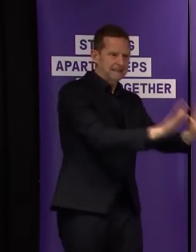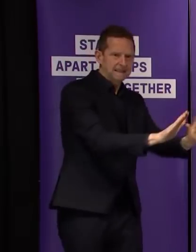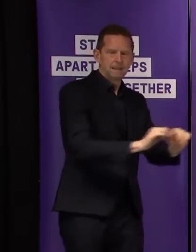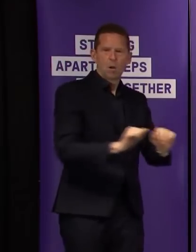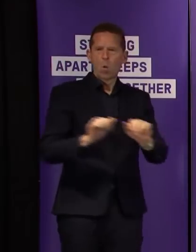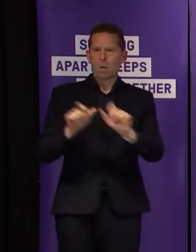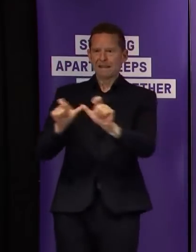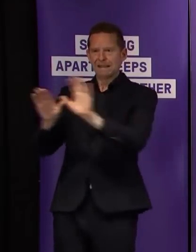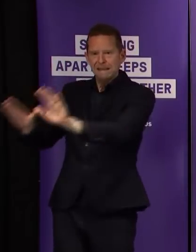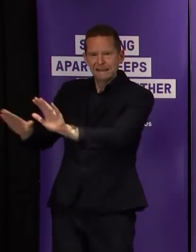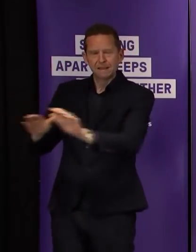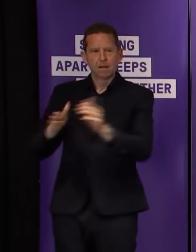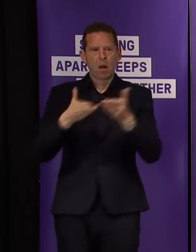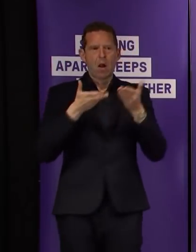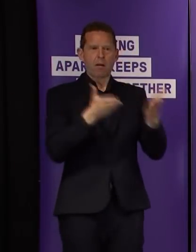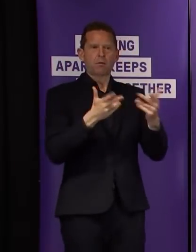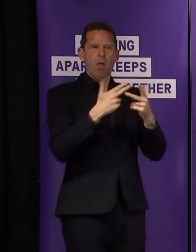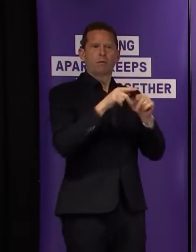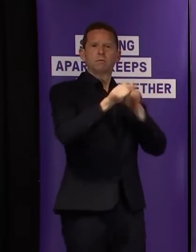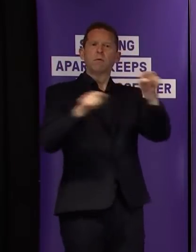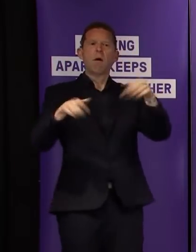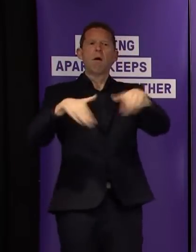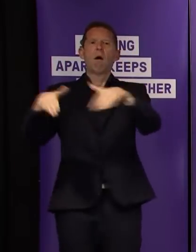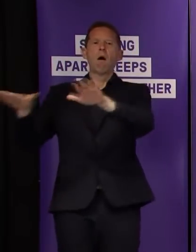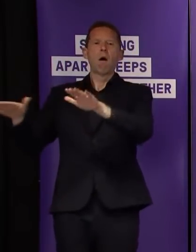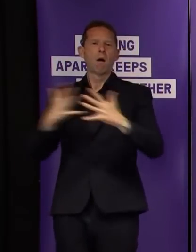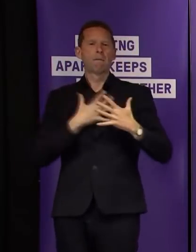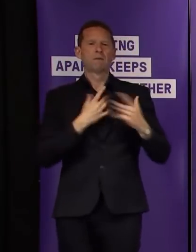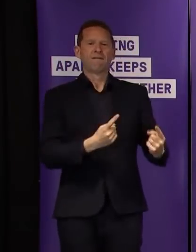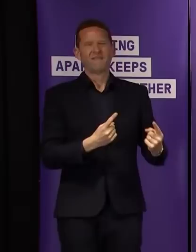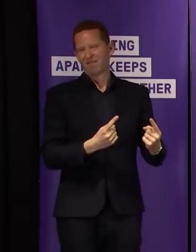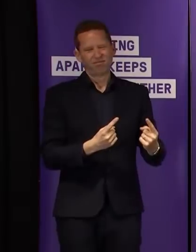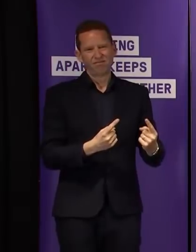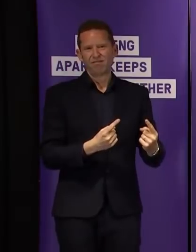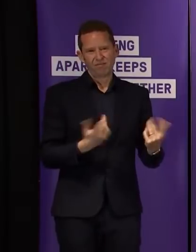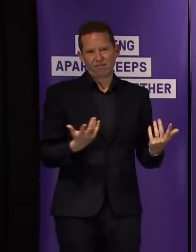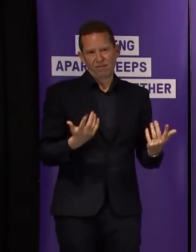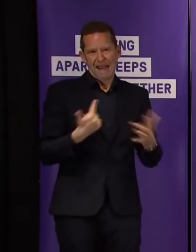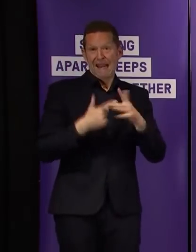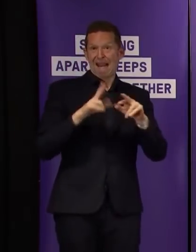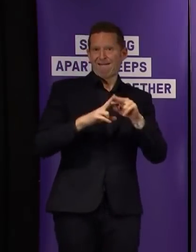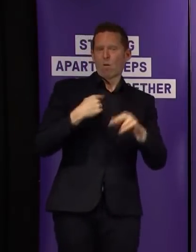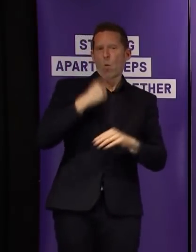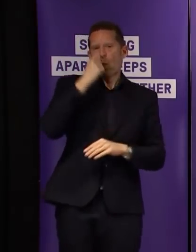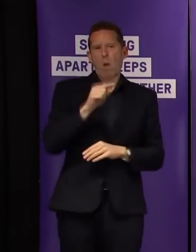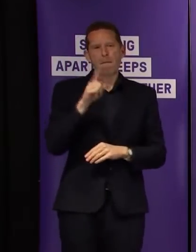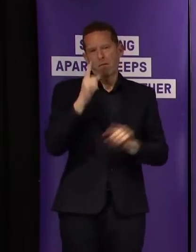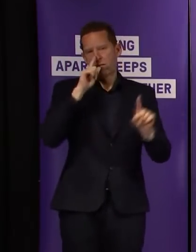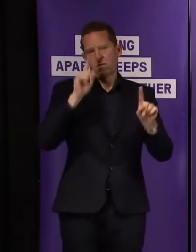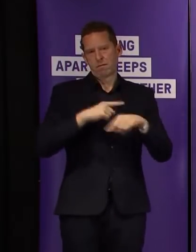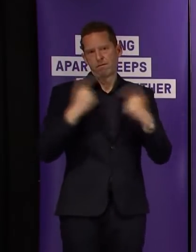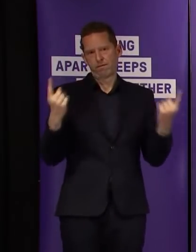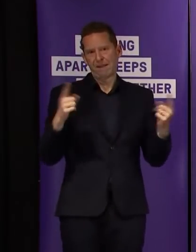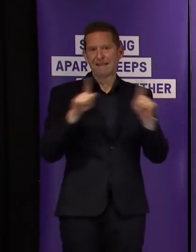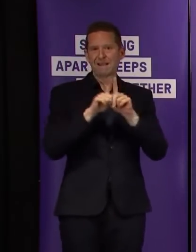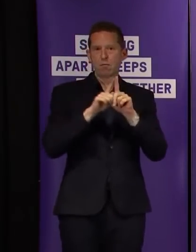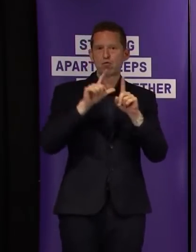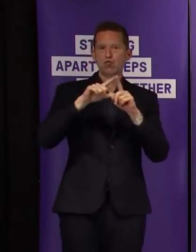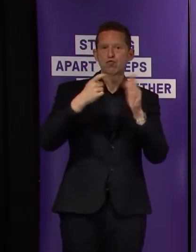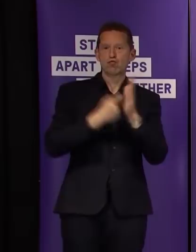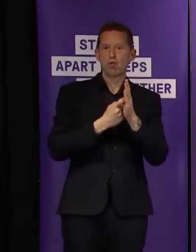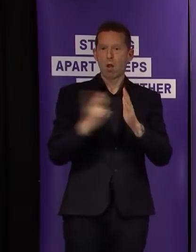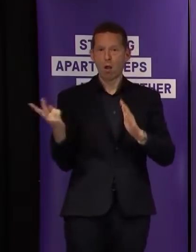measures to try and protect one sector, then that's exactly what I'd be announcing today. And that's what the doctors would have advised me to